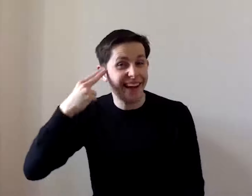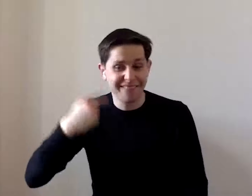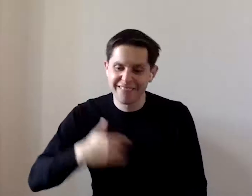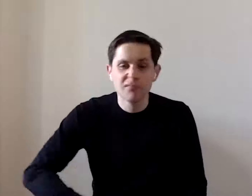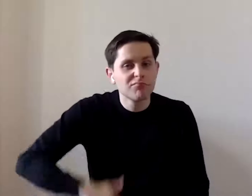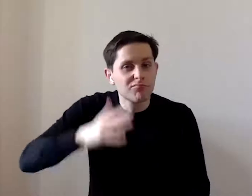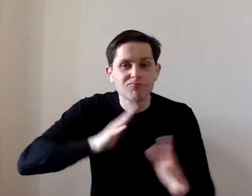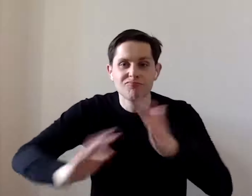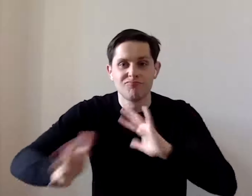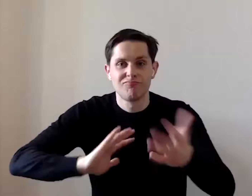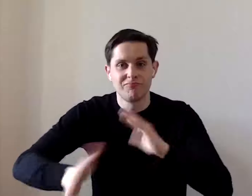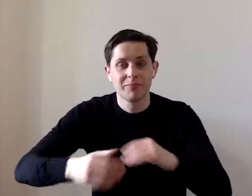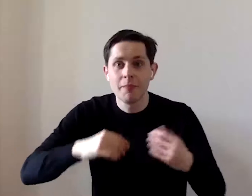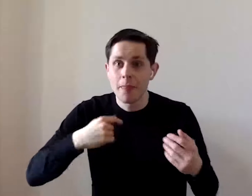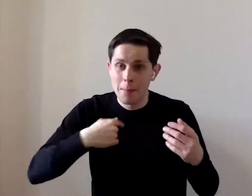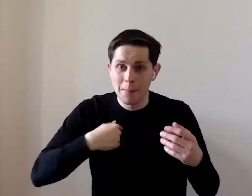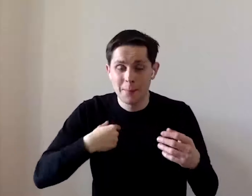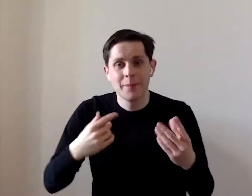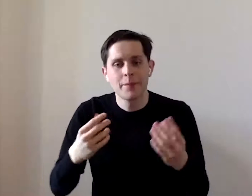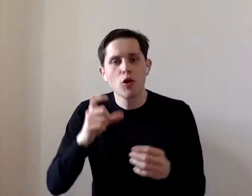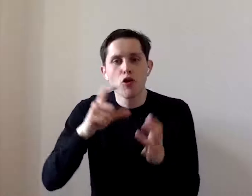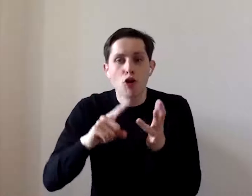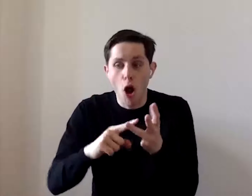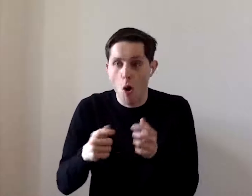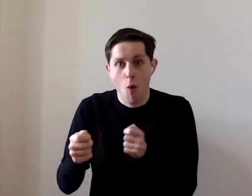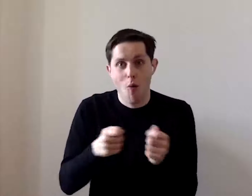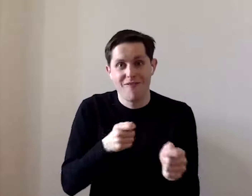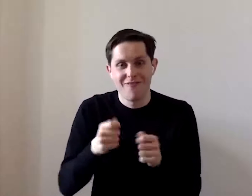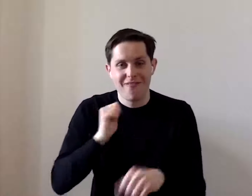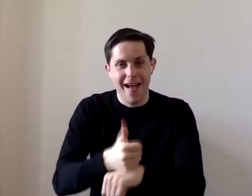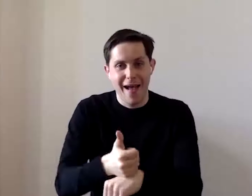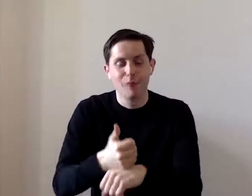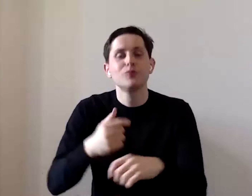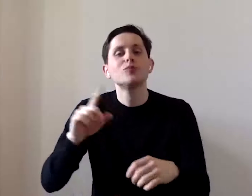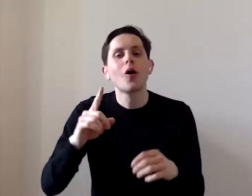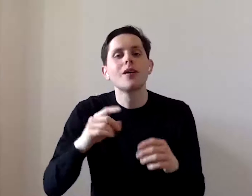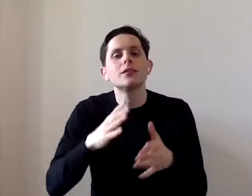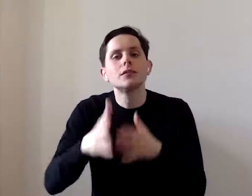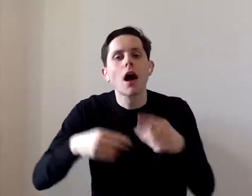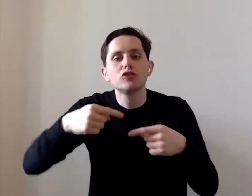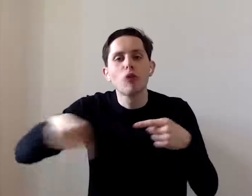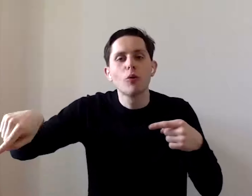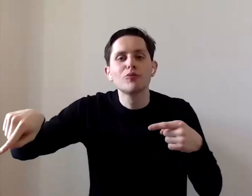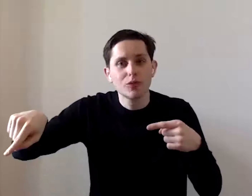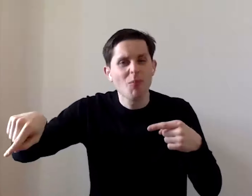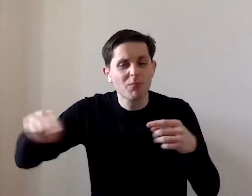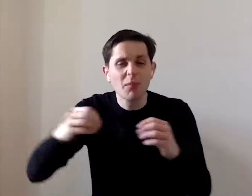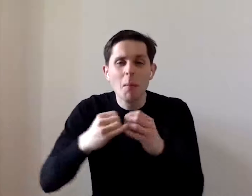deaf and a native BSL user. I am a co-founder of Signstrokes, which is a BSL lexicon